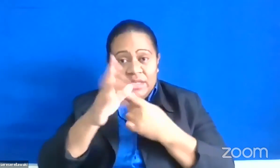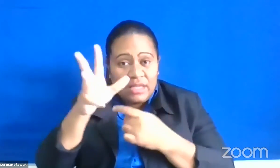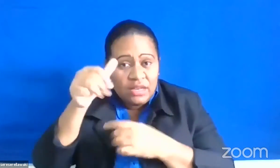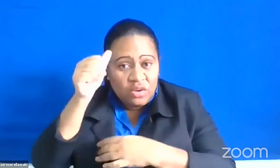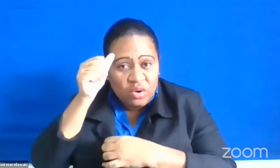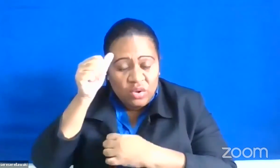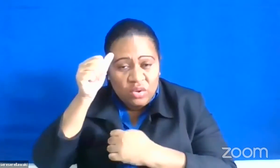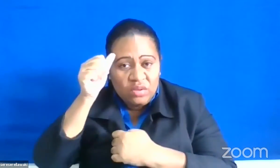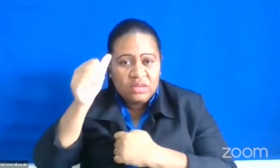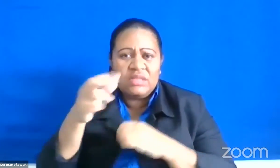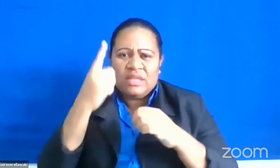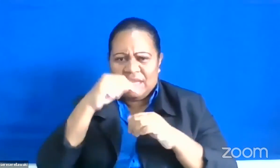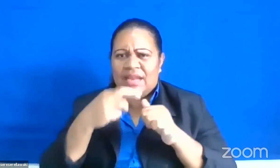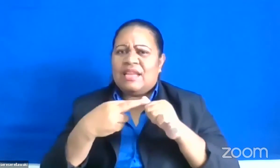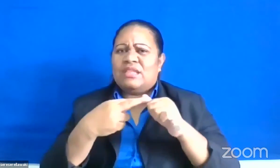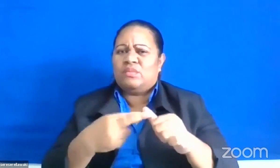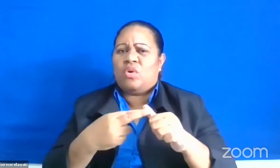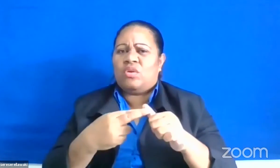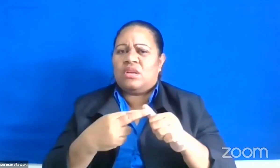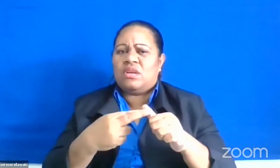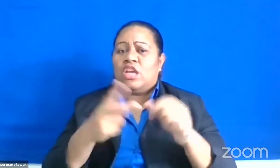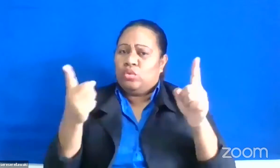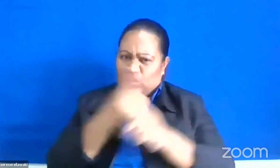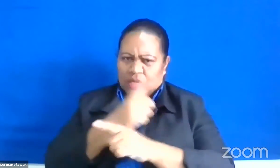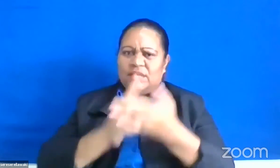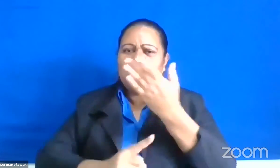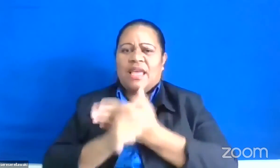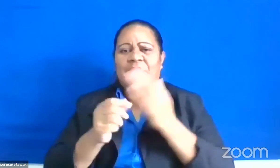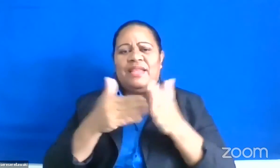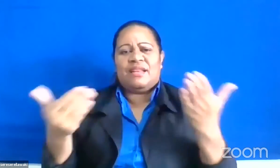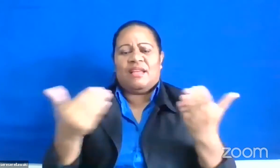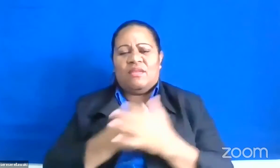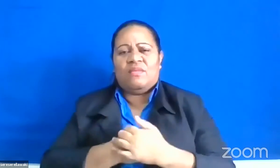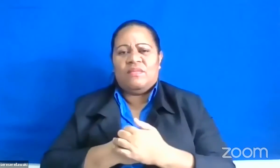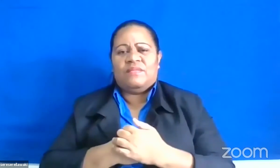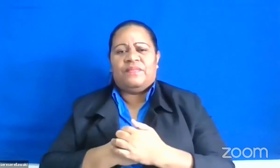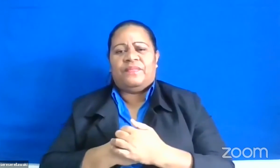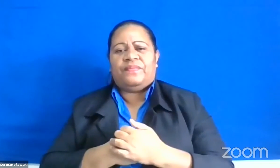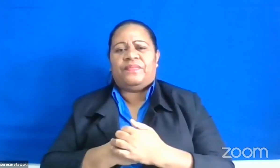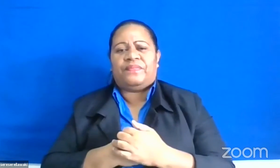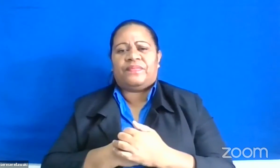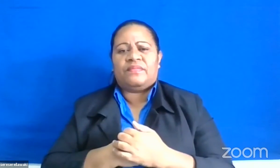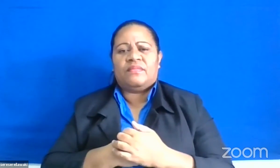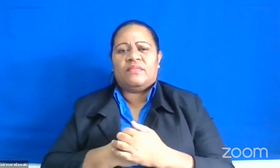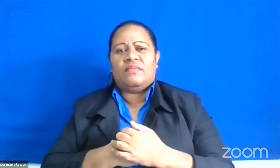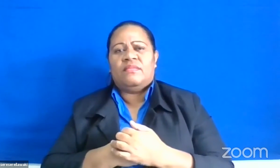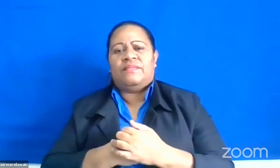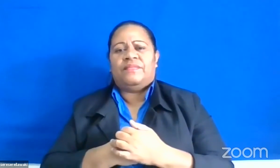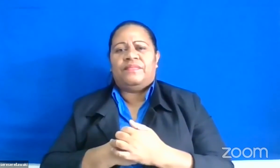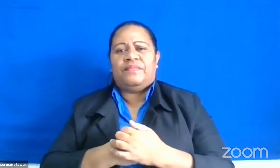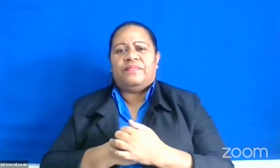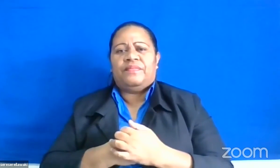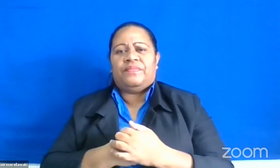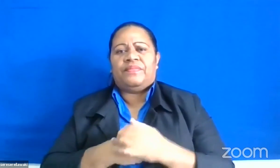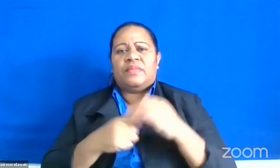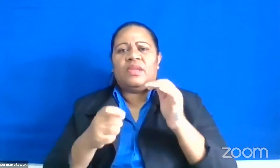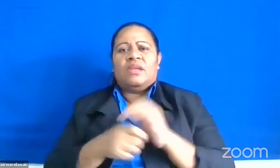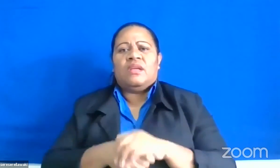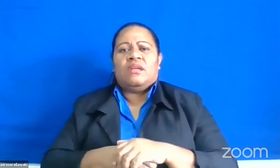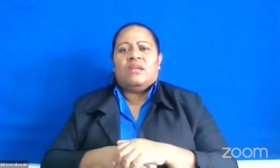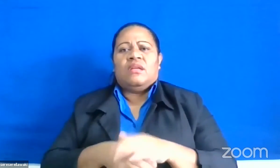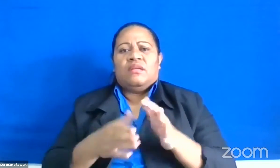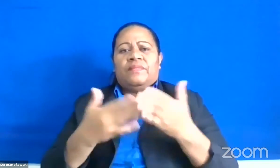response to the changes that we see uh ron as i mentioned uh earlier uh